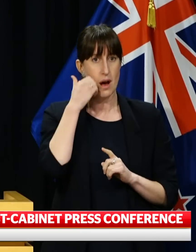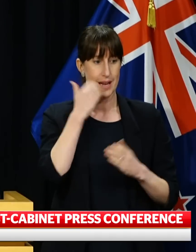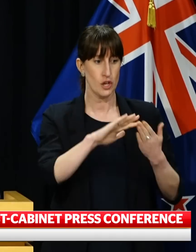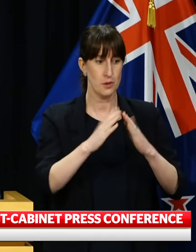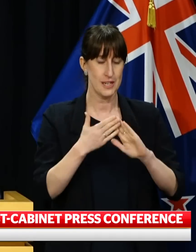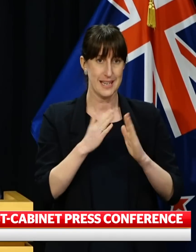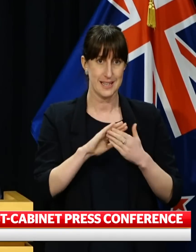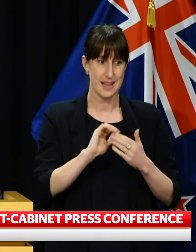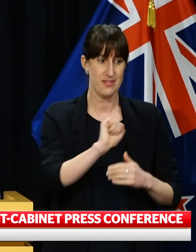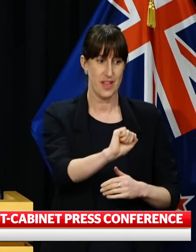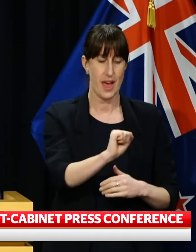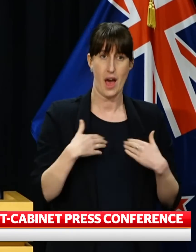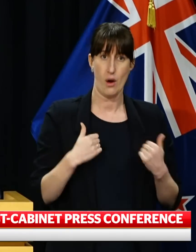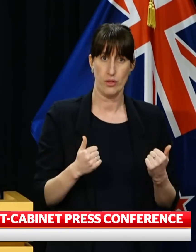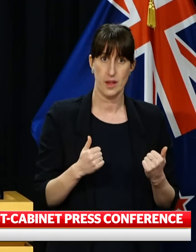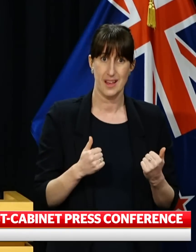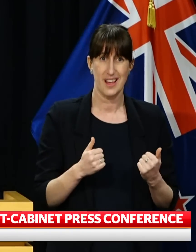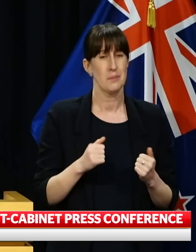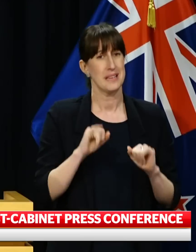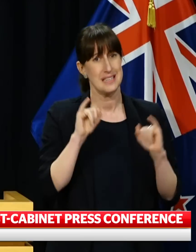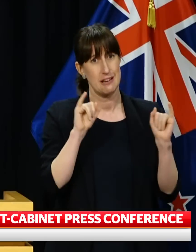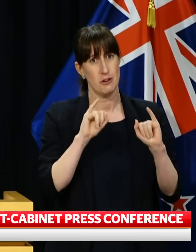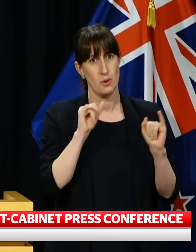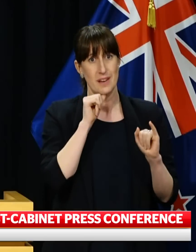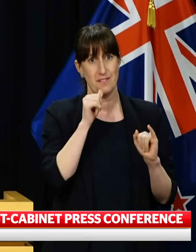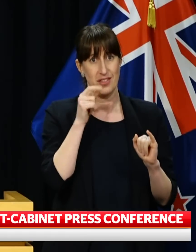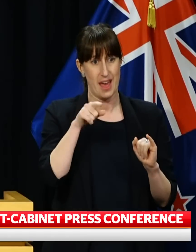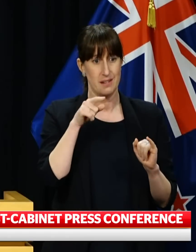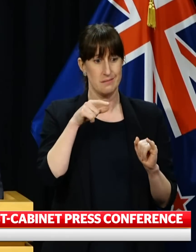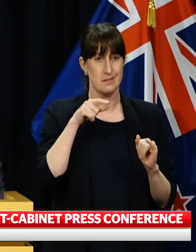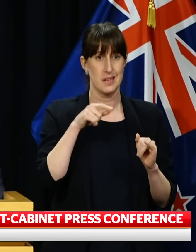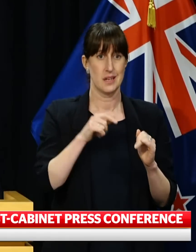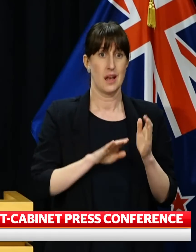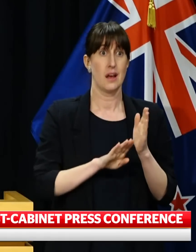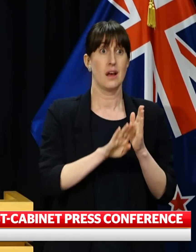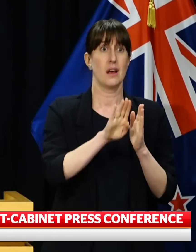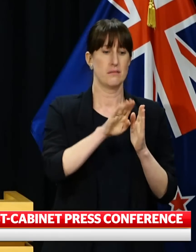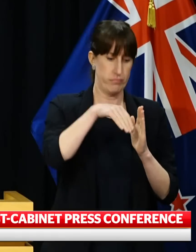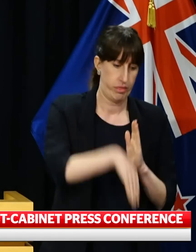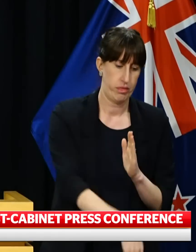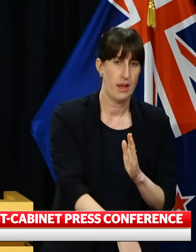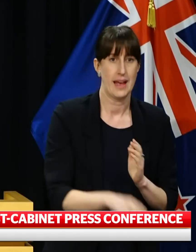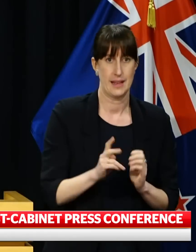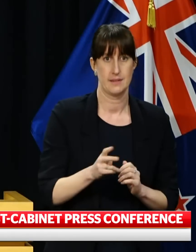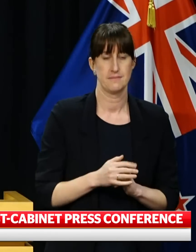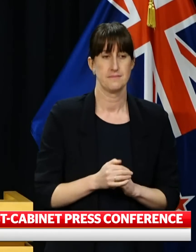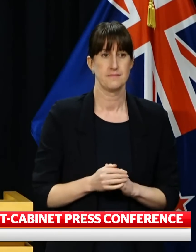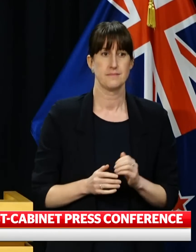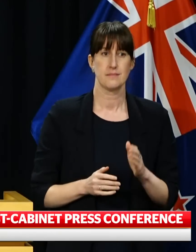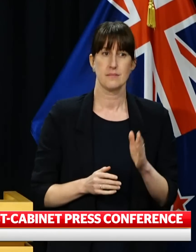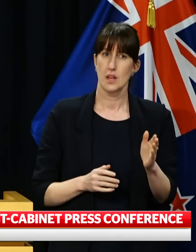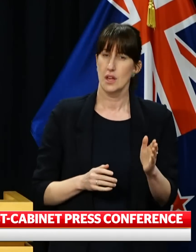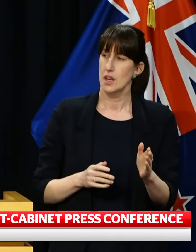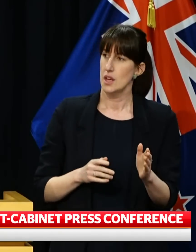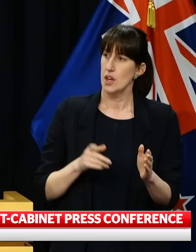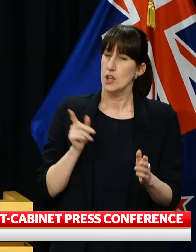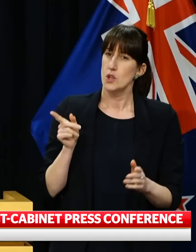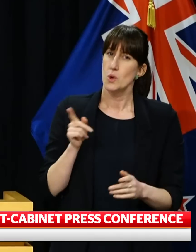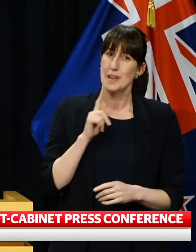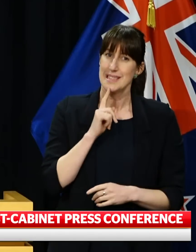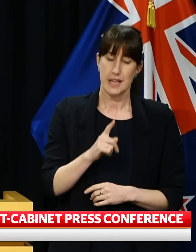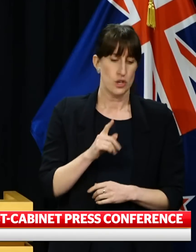would be a terrible tragedy if we were to see that go backwards. Well, you said you didn't want to drive a wedge, but you've also said that